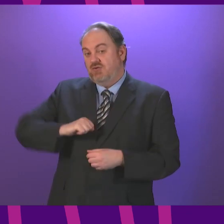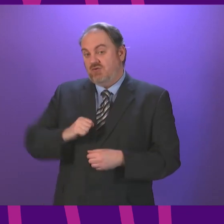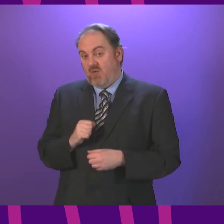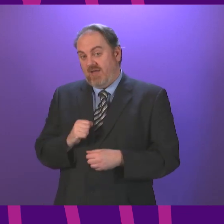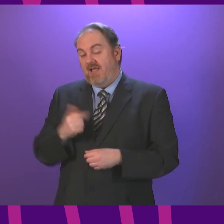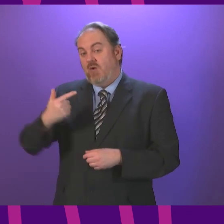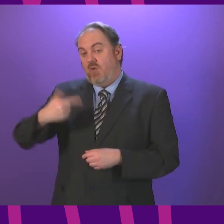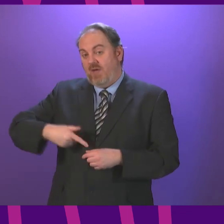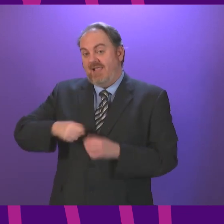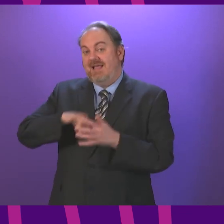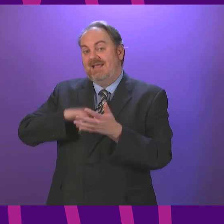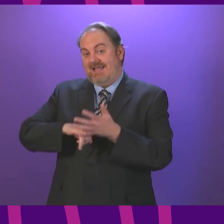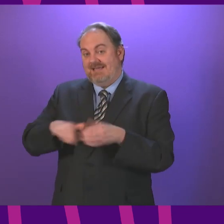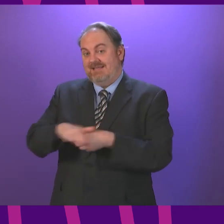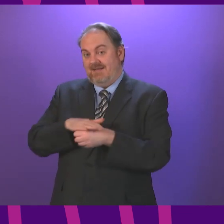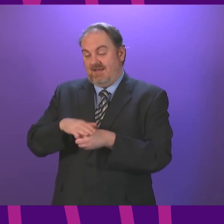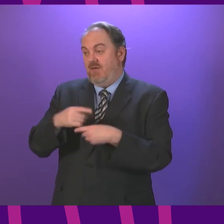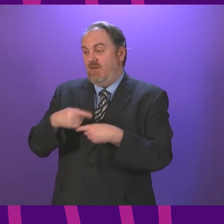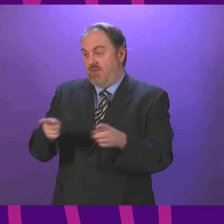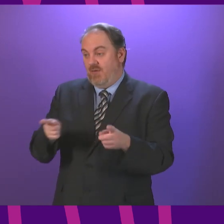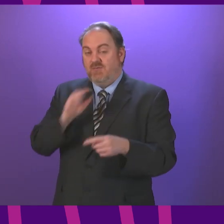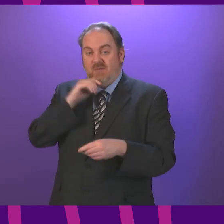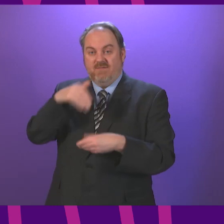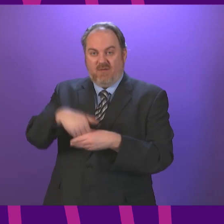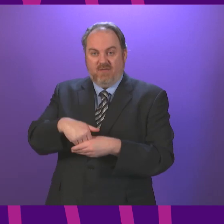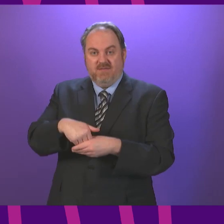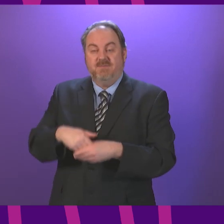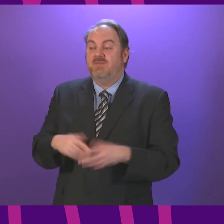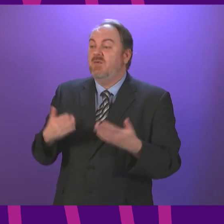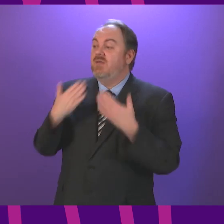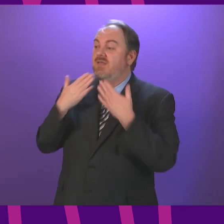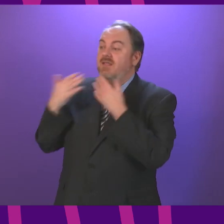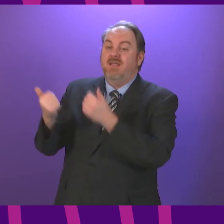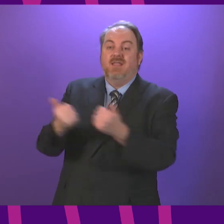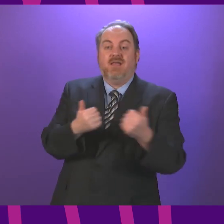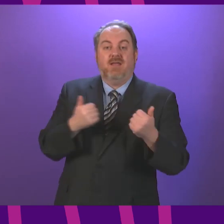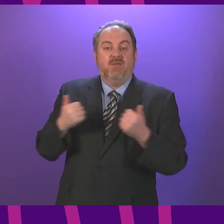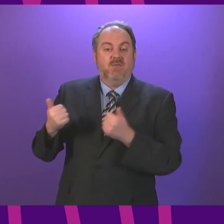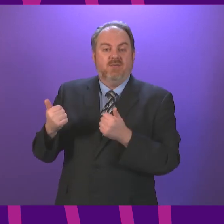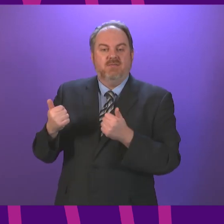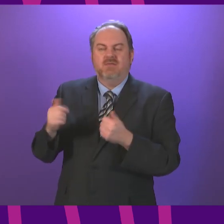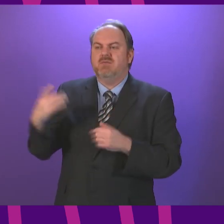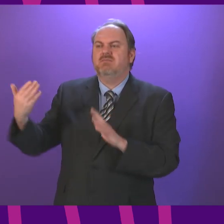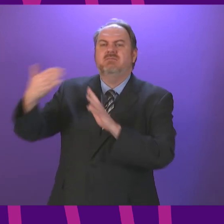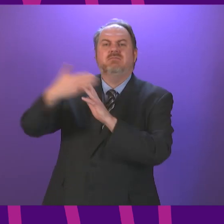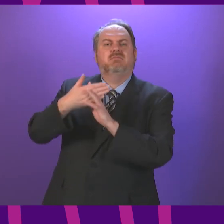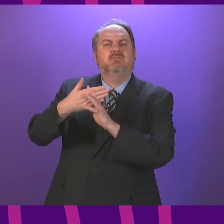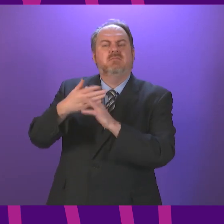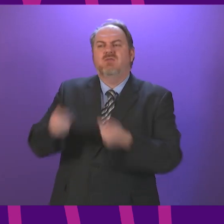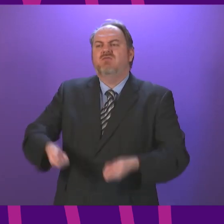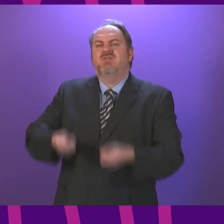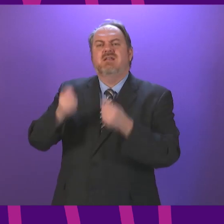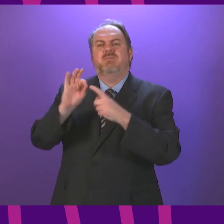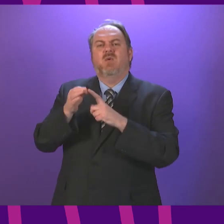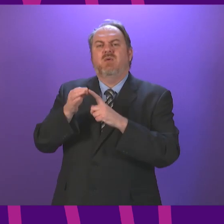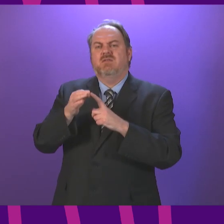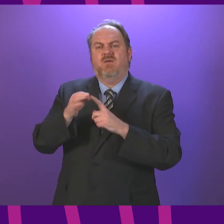sector and those who work in it. Thank you very much. I am going to conclude the First Minister's questions there. Point of Order, Elaine Smith.